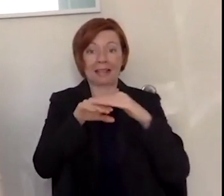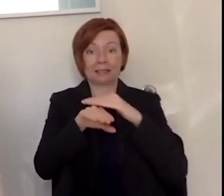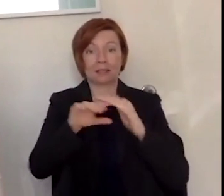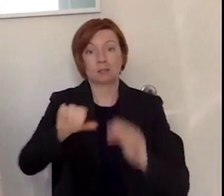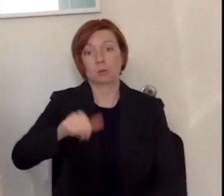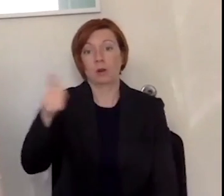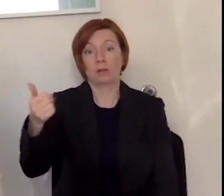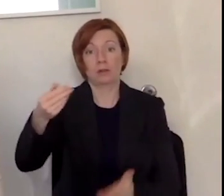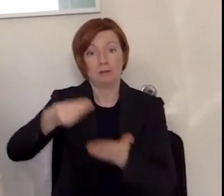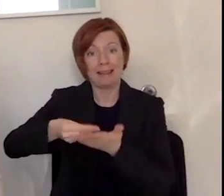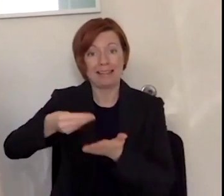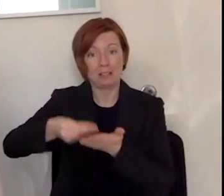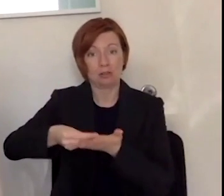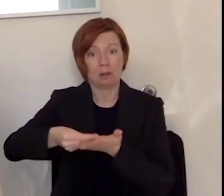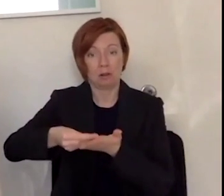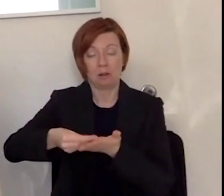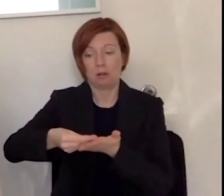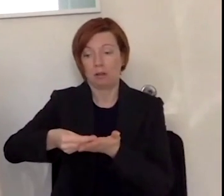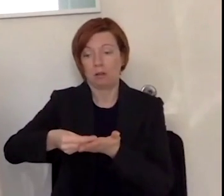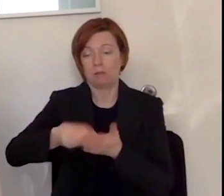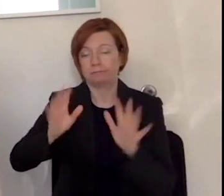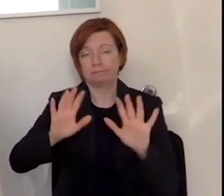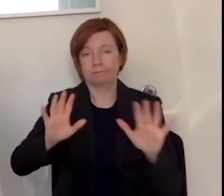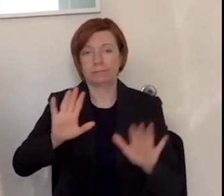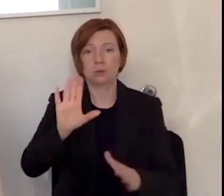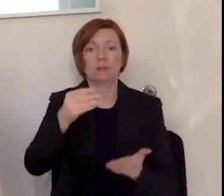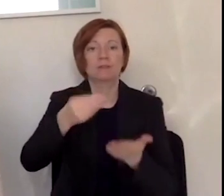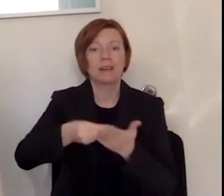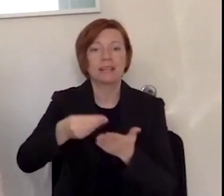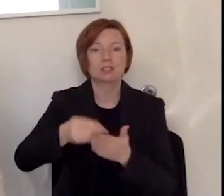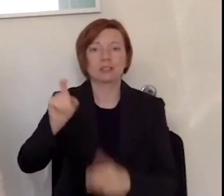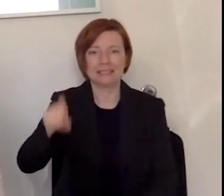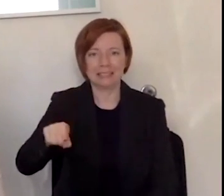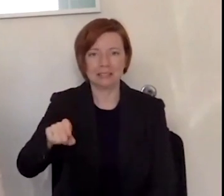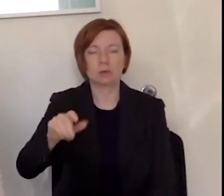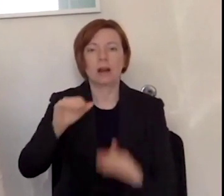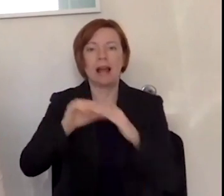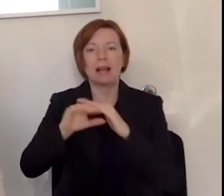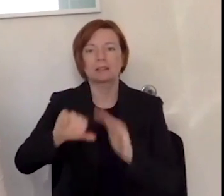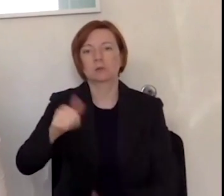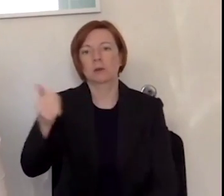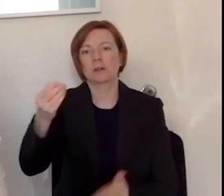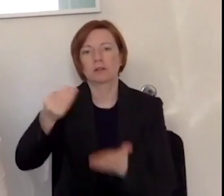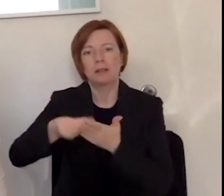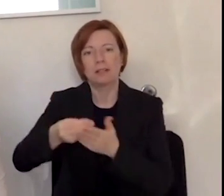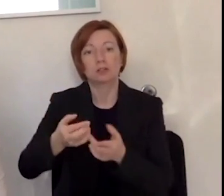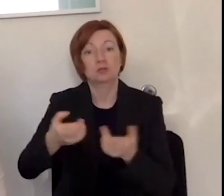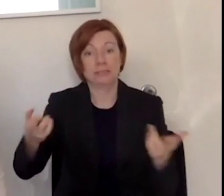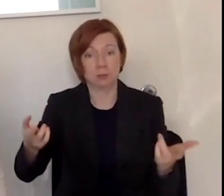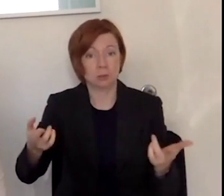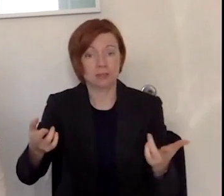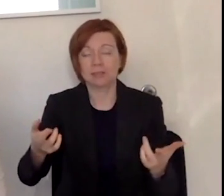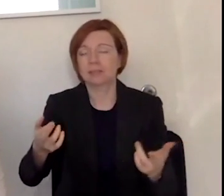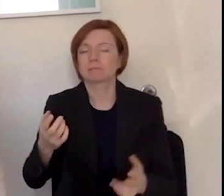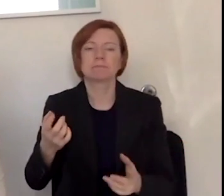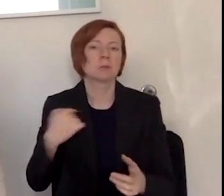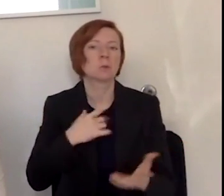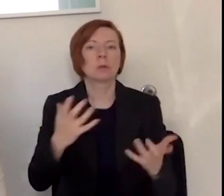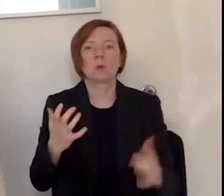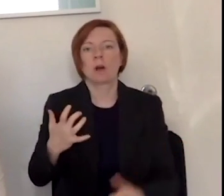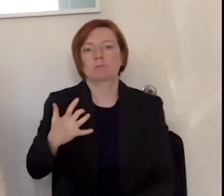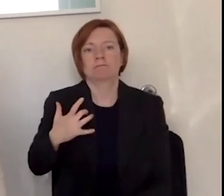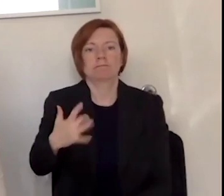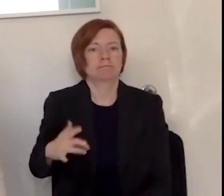other financial needs, your financial needs or access to other financial resources, this is just to give